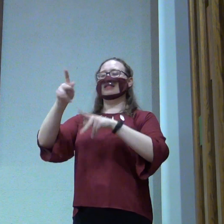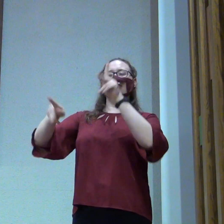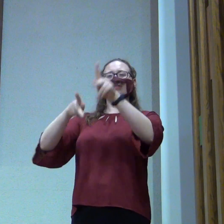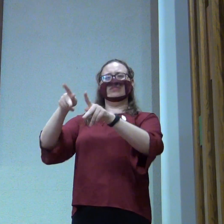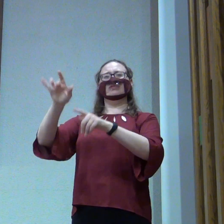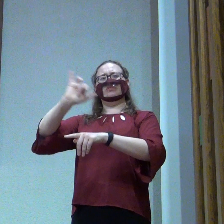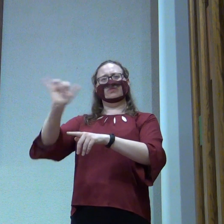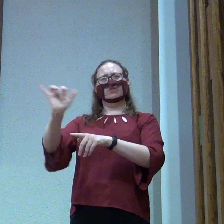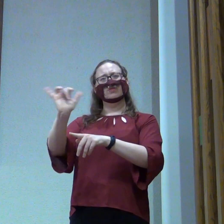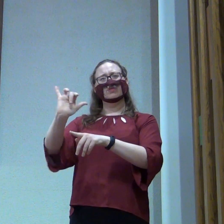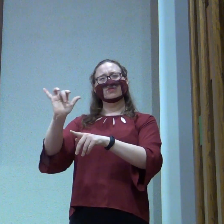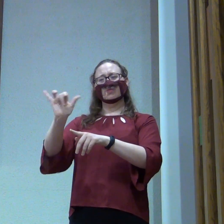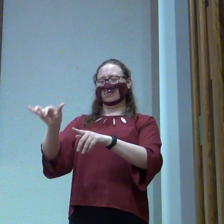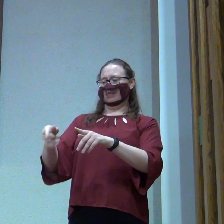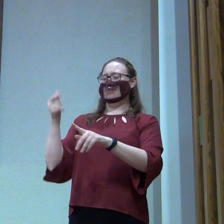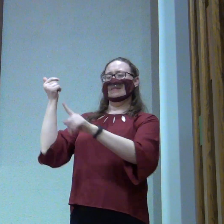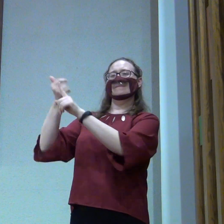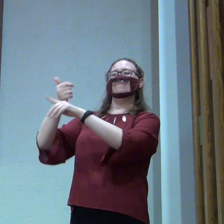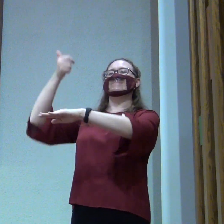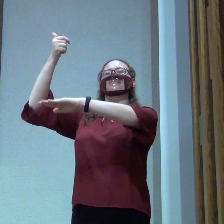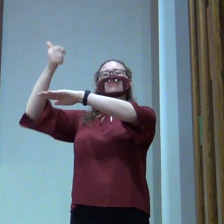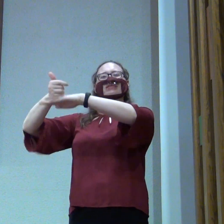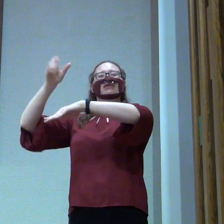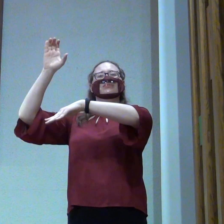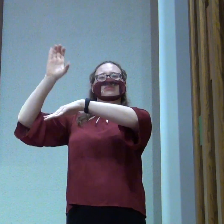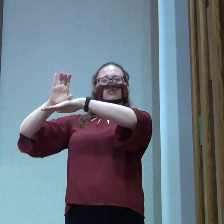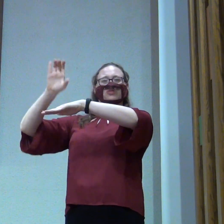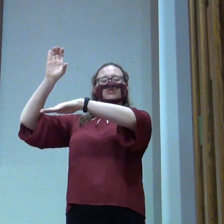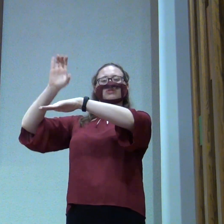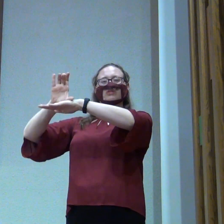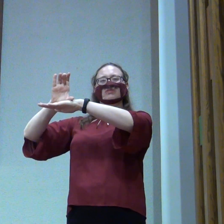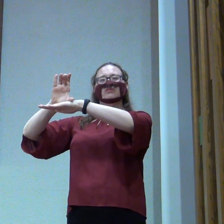church, his body.